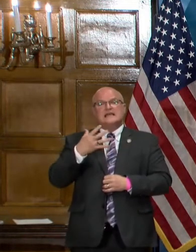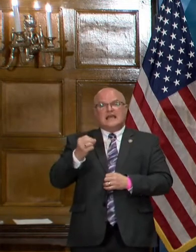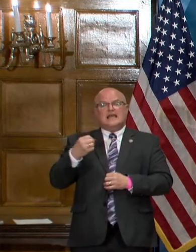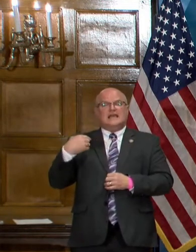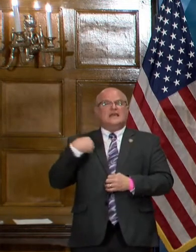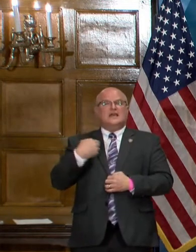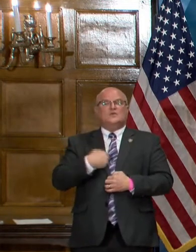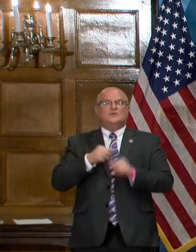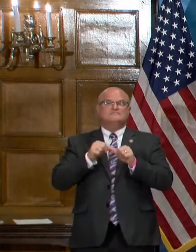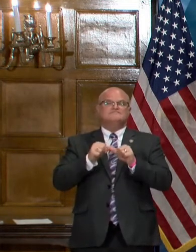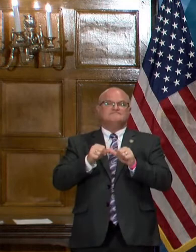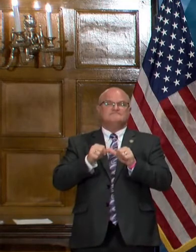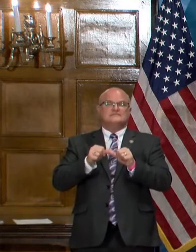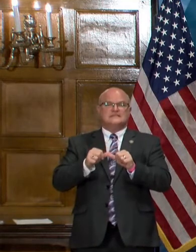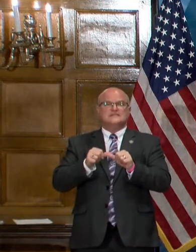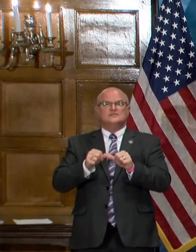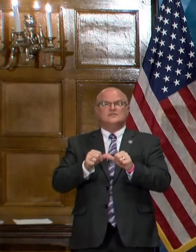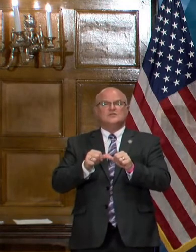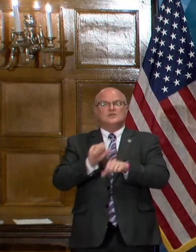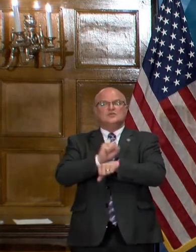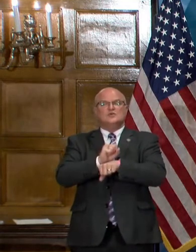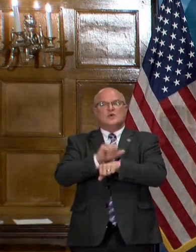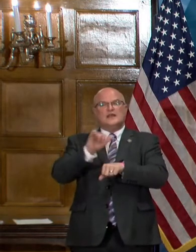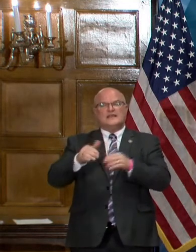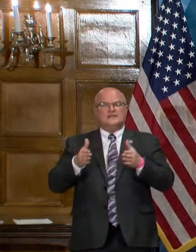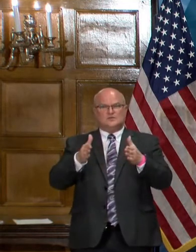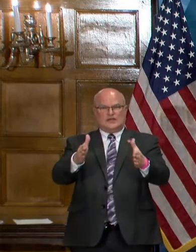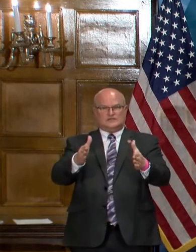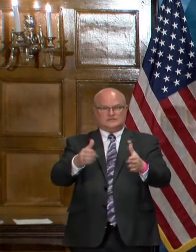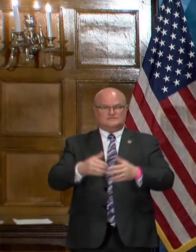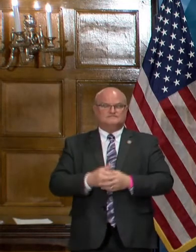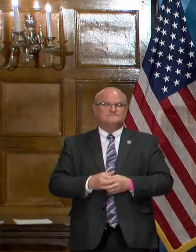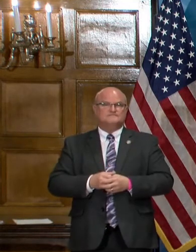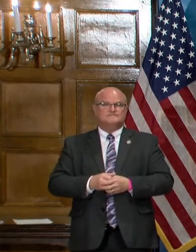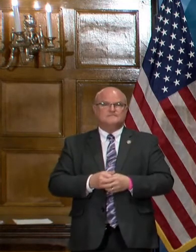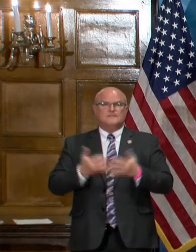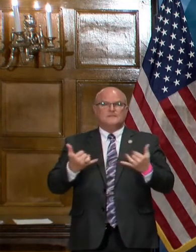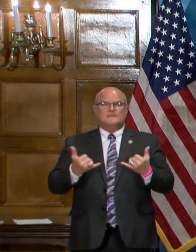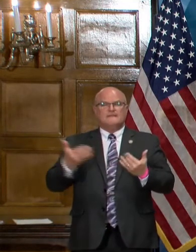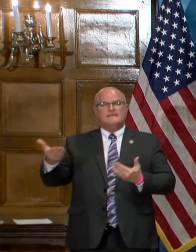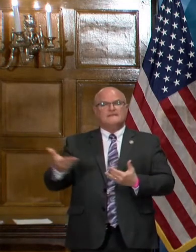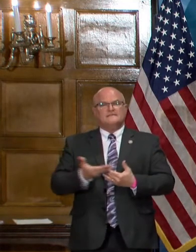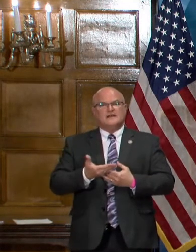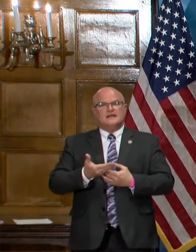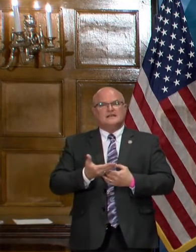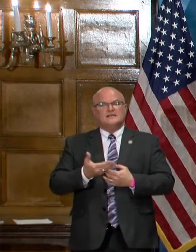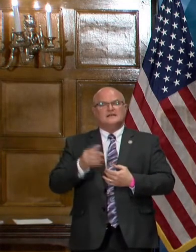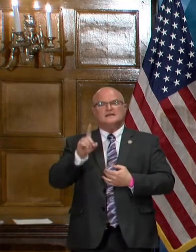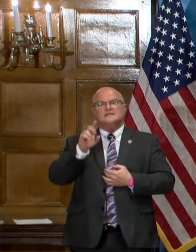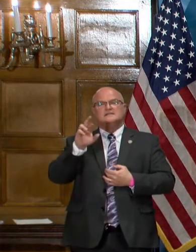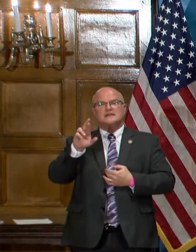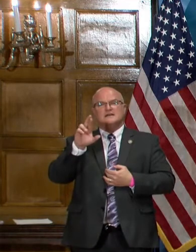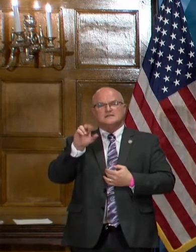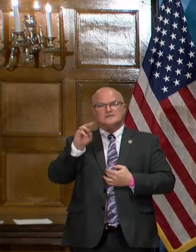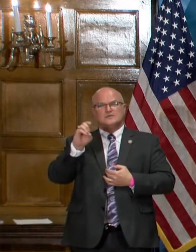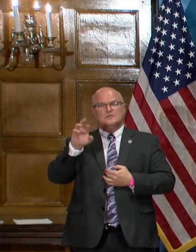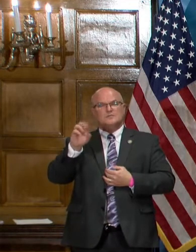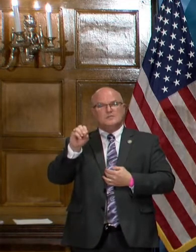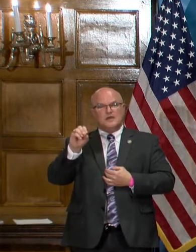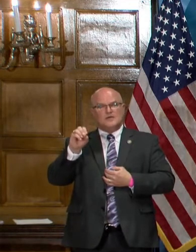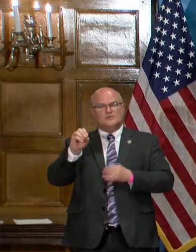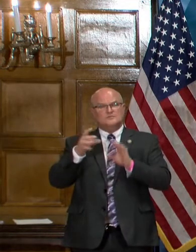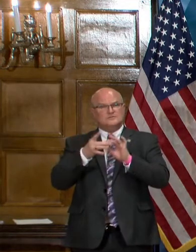we'll continue to work in that direction. And then I'm going to invite Dr. Romero